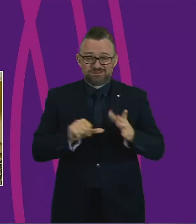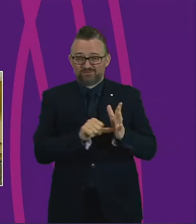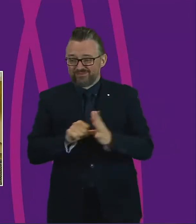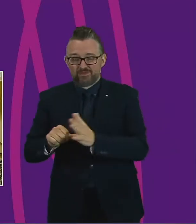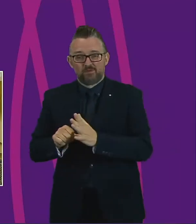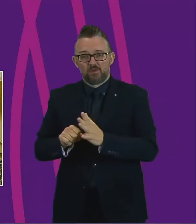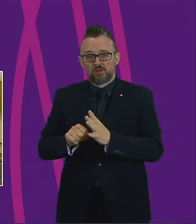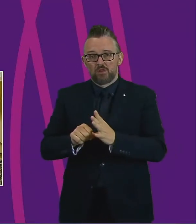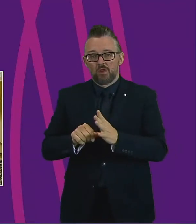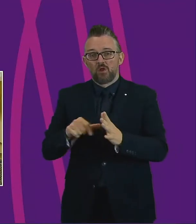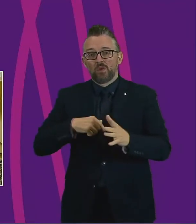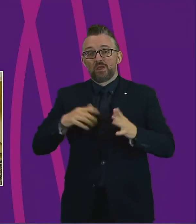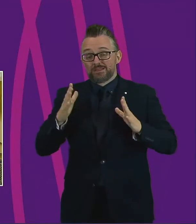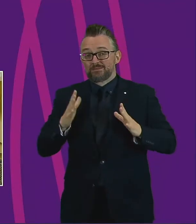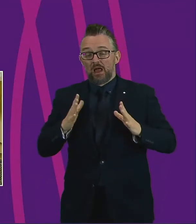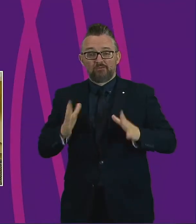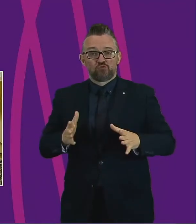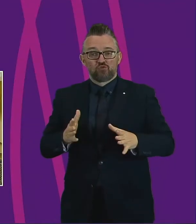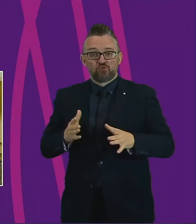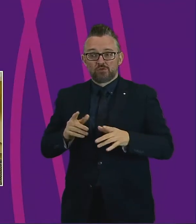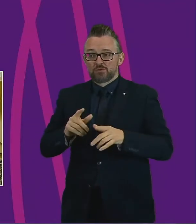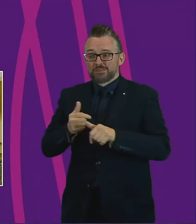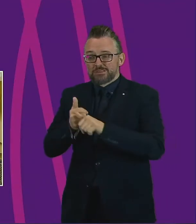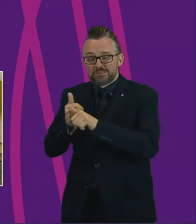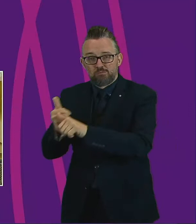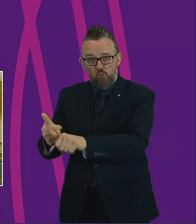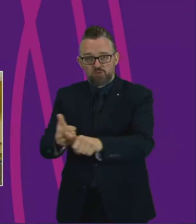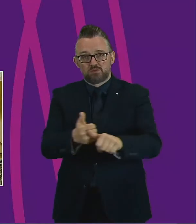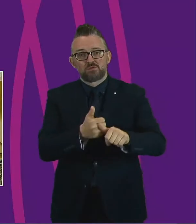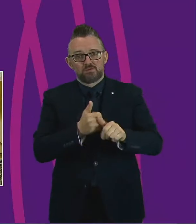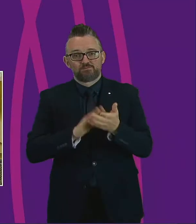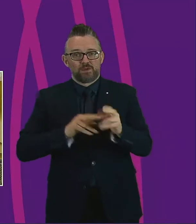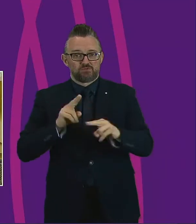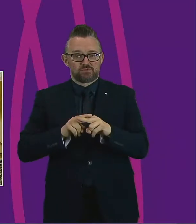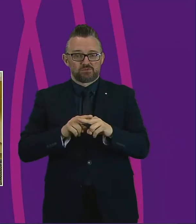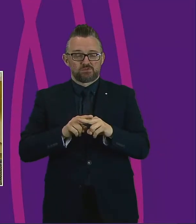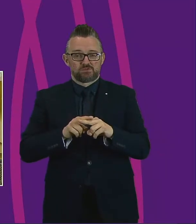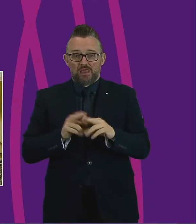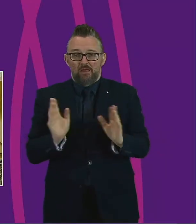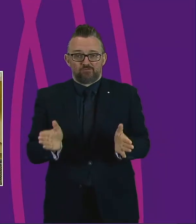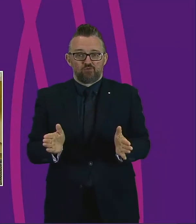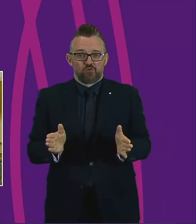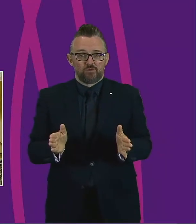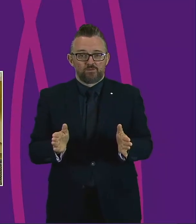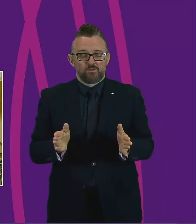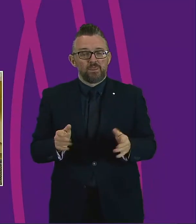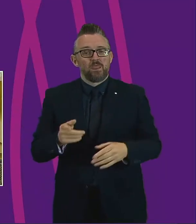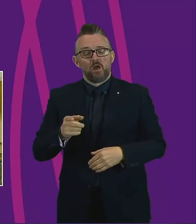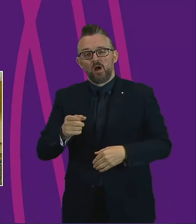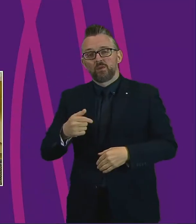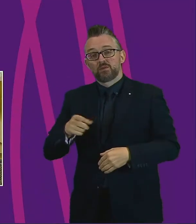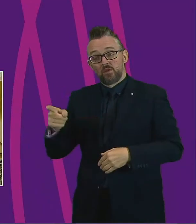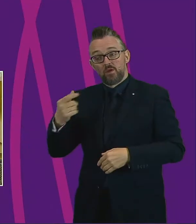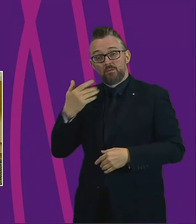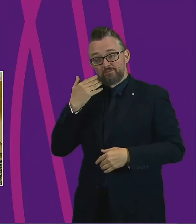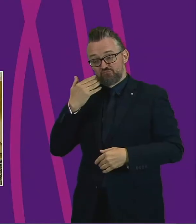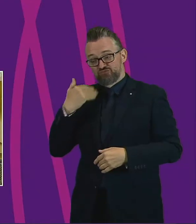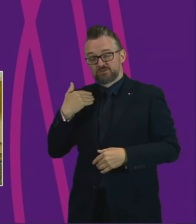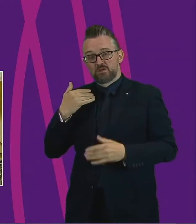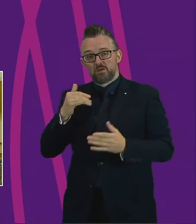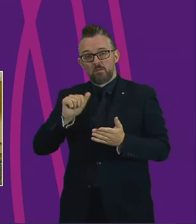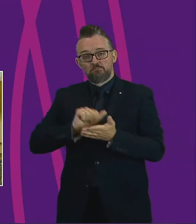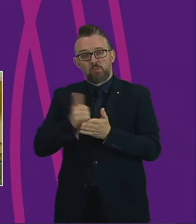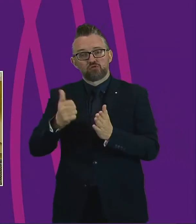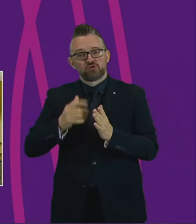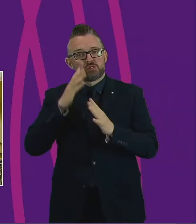support parents for as long as a situation like that continues. But in point of fact, the Connect survey that was published on the 4th of June